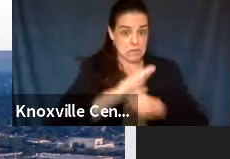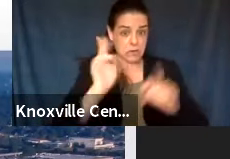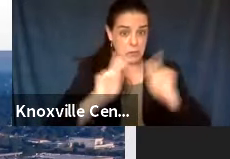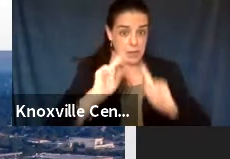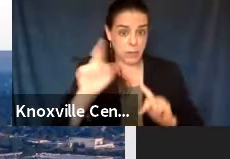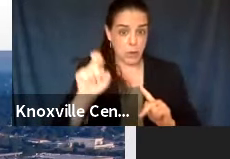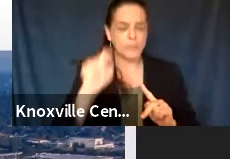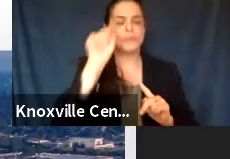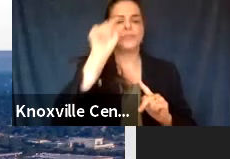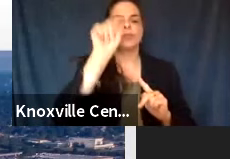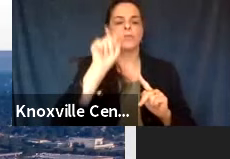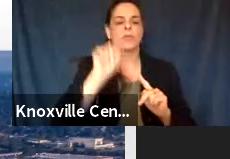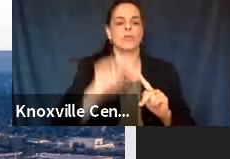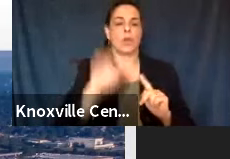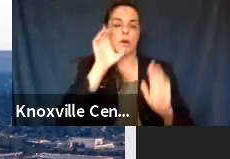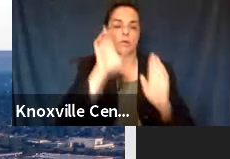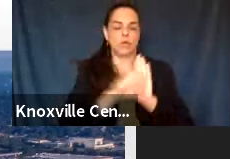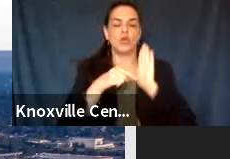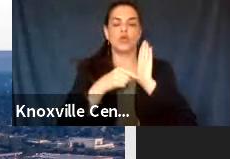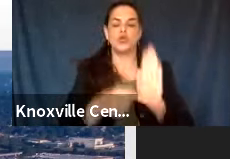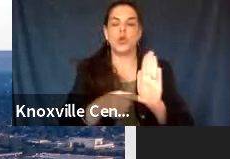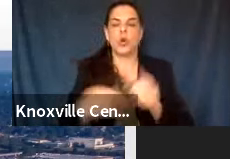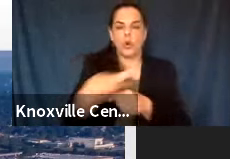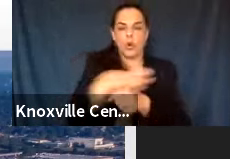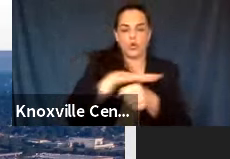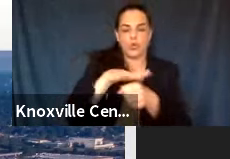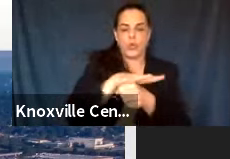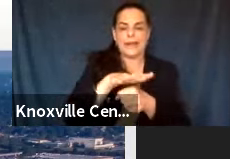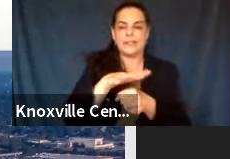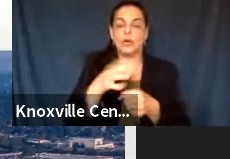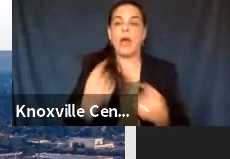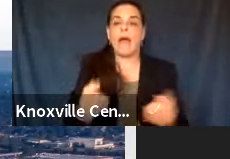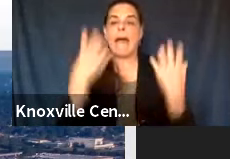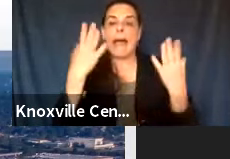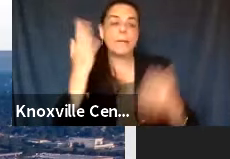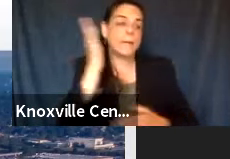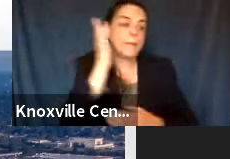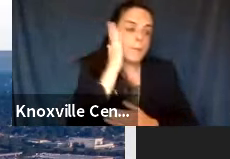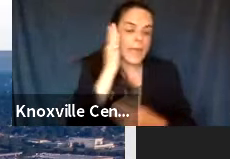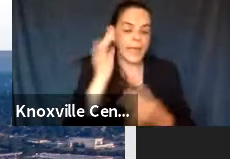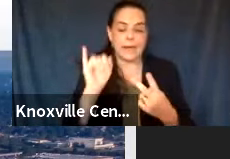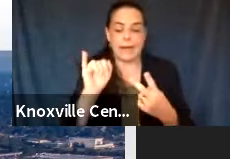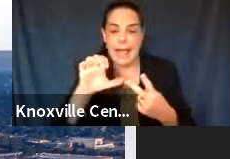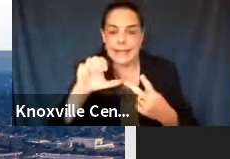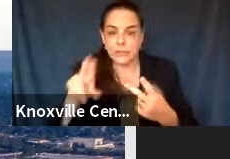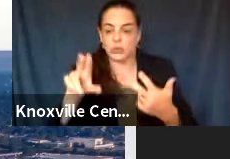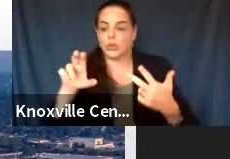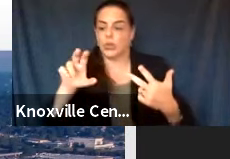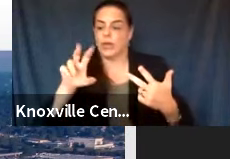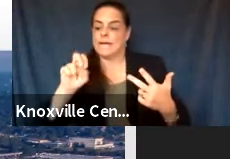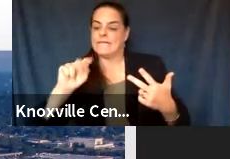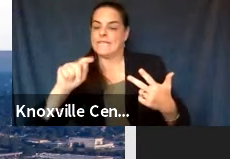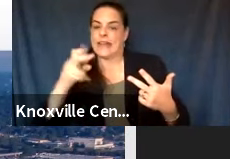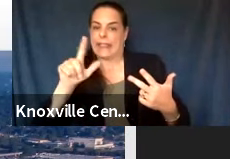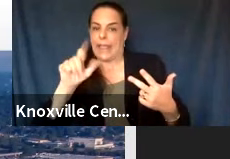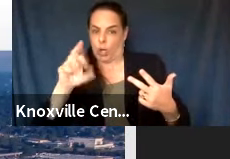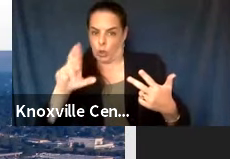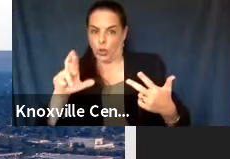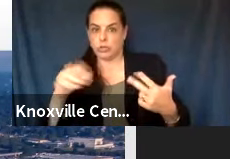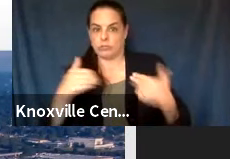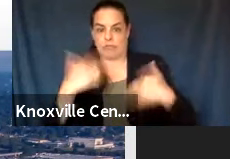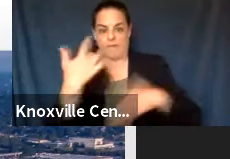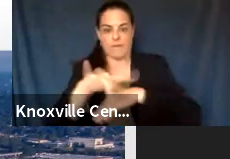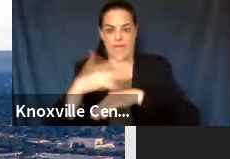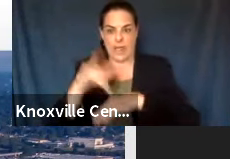the availability of regional hospital beds, ICU beds, and ventilators from our hospital partners. It also shows the